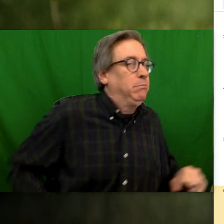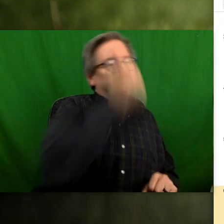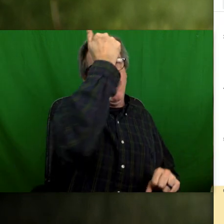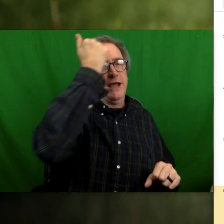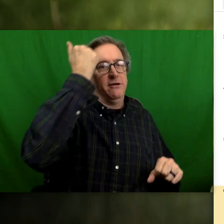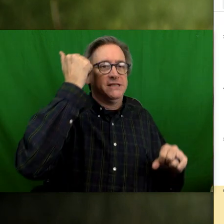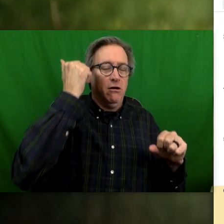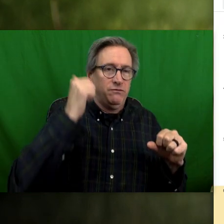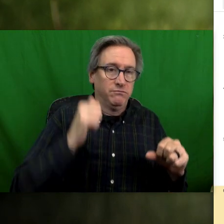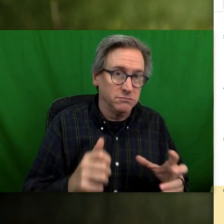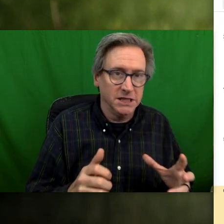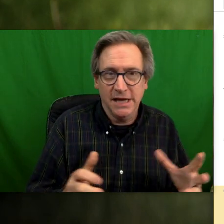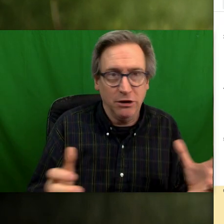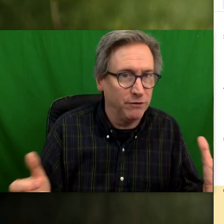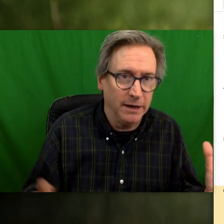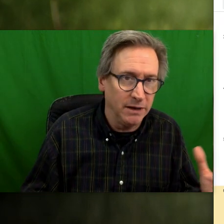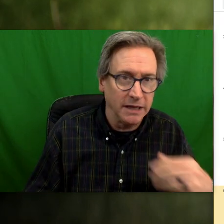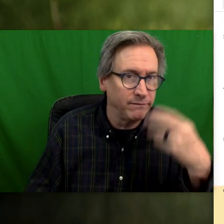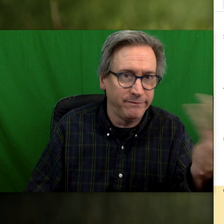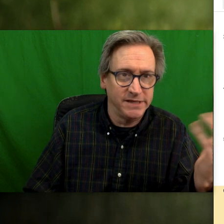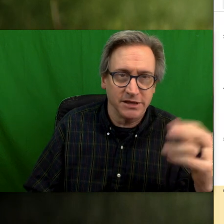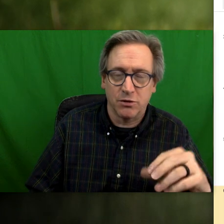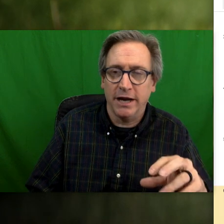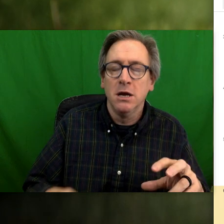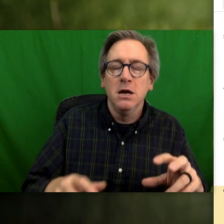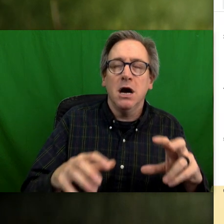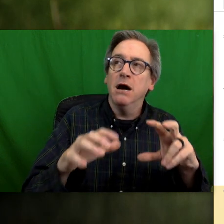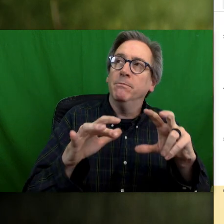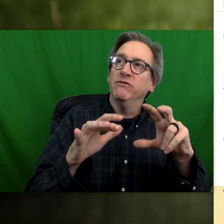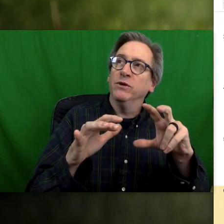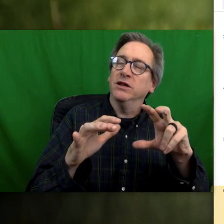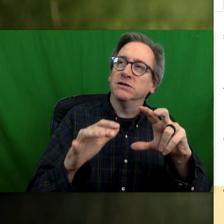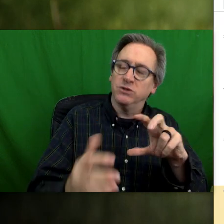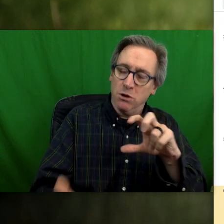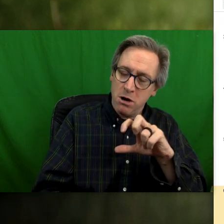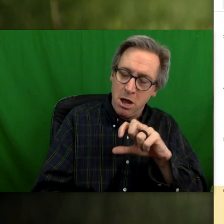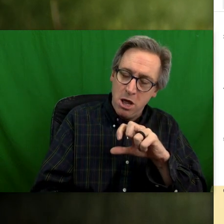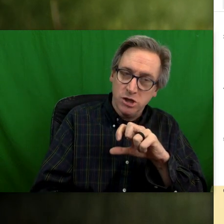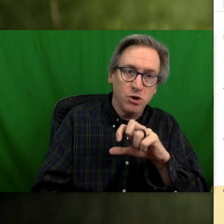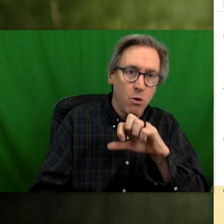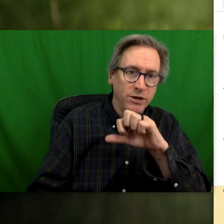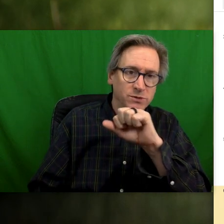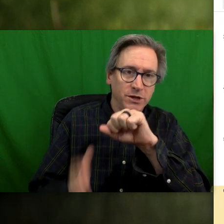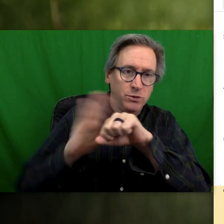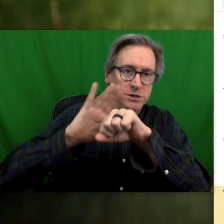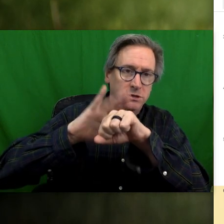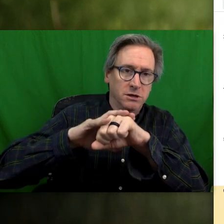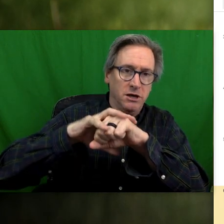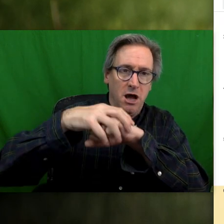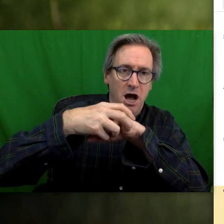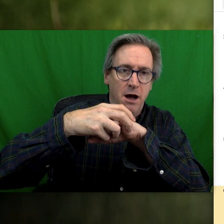really whack yourself, because then you'll forget about like sixth grade, if you hit yourself too hard. So what we do is we